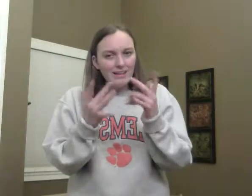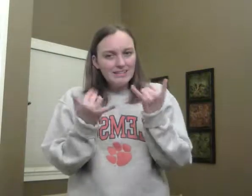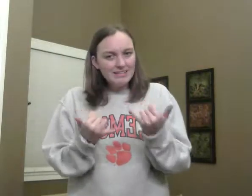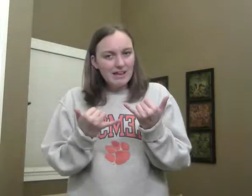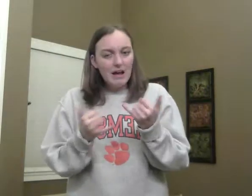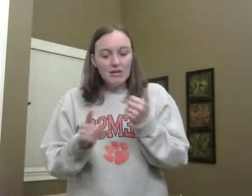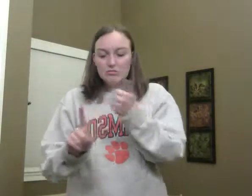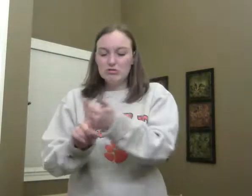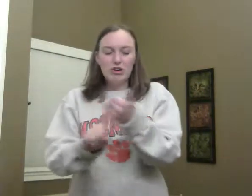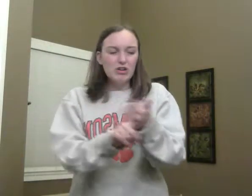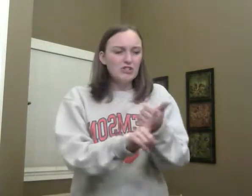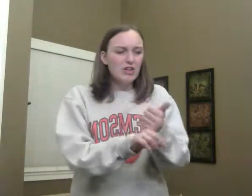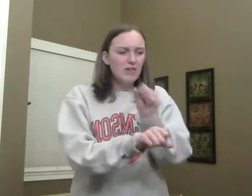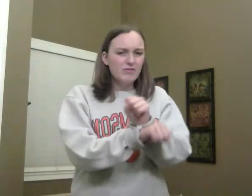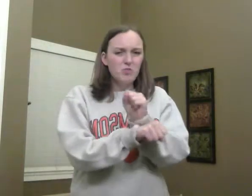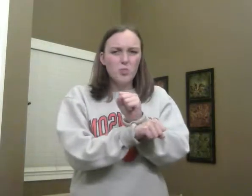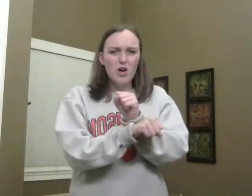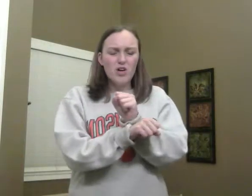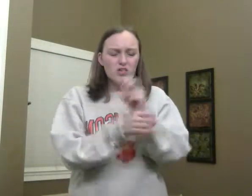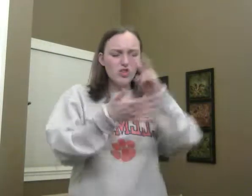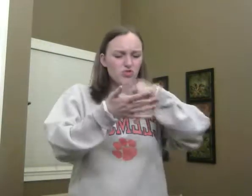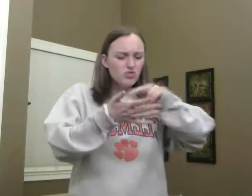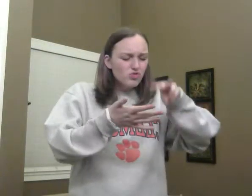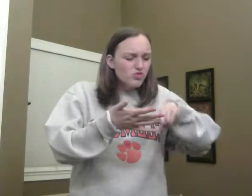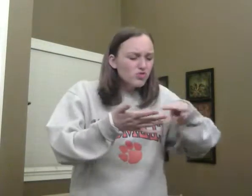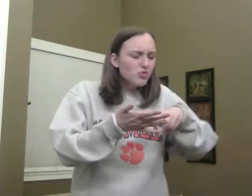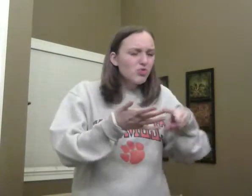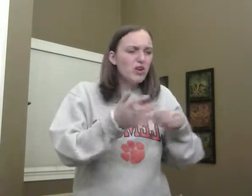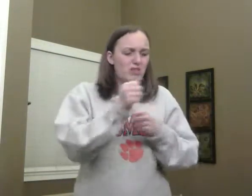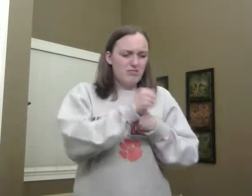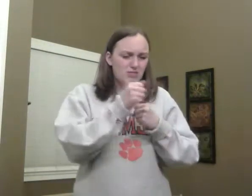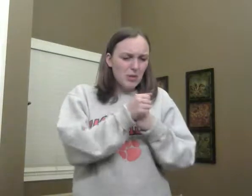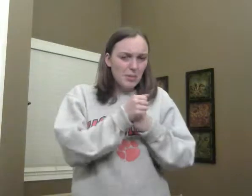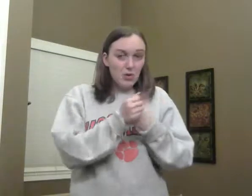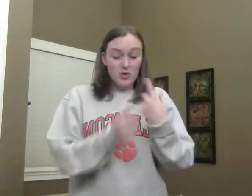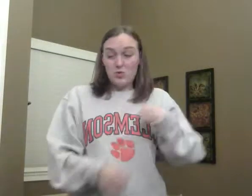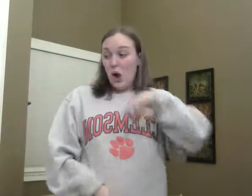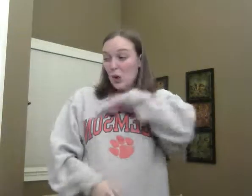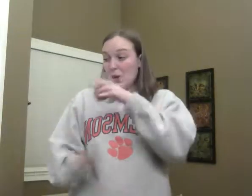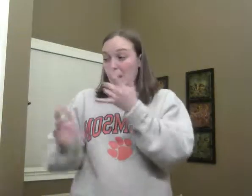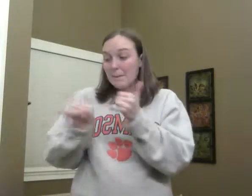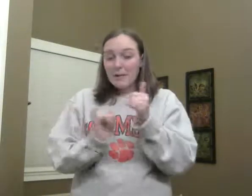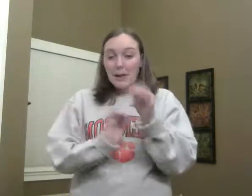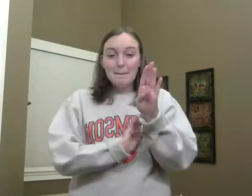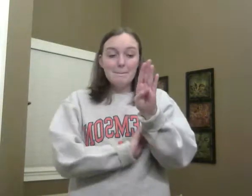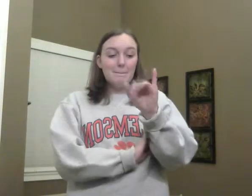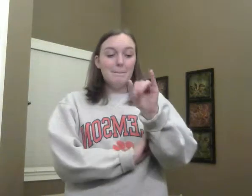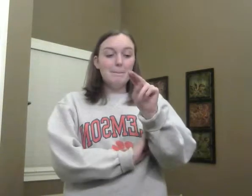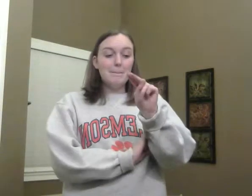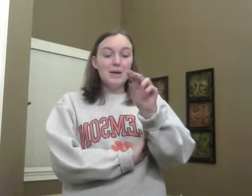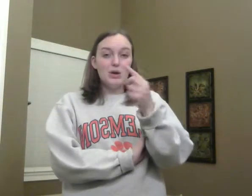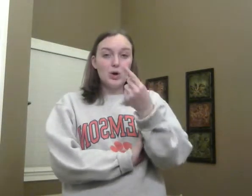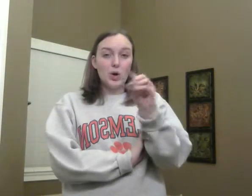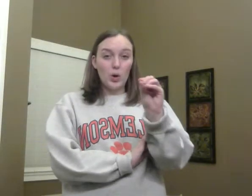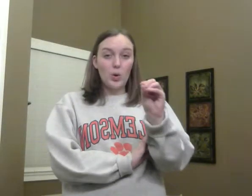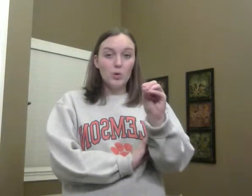on some text-dependent questions. We are going to play bingo while we answer the questions today. You have